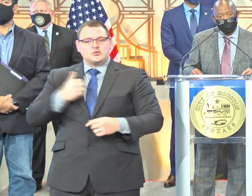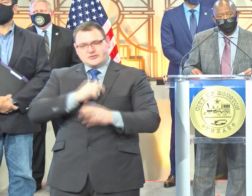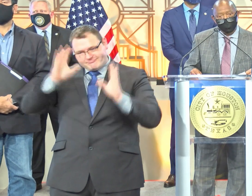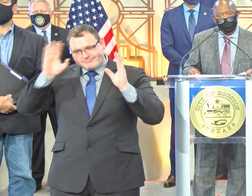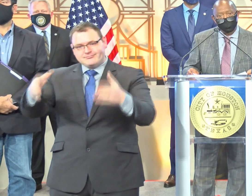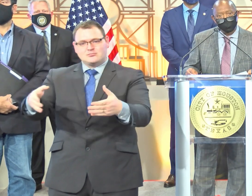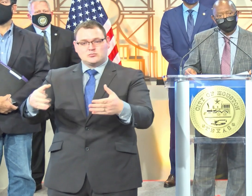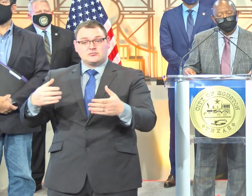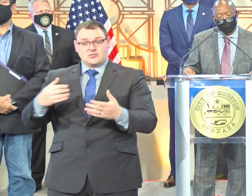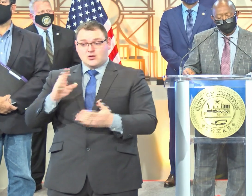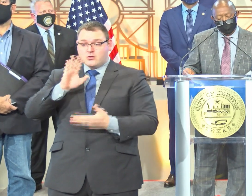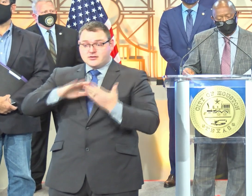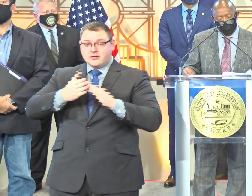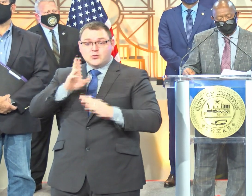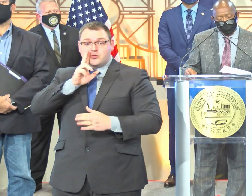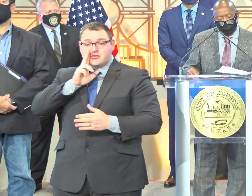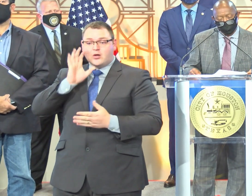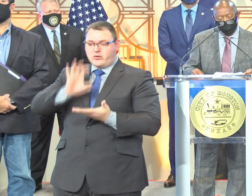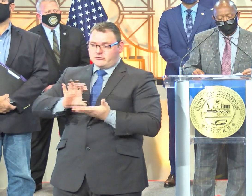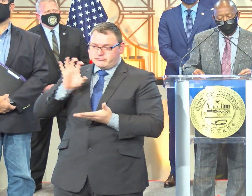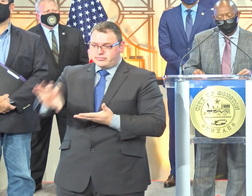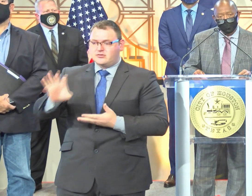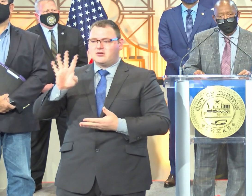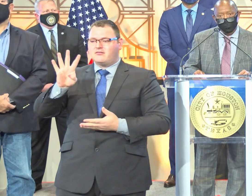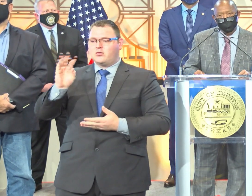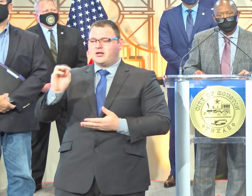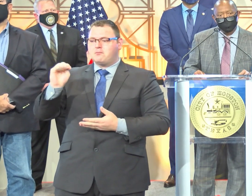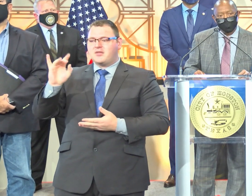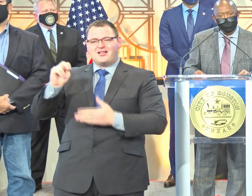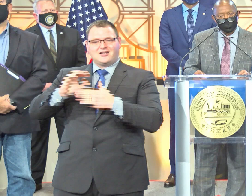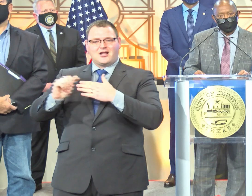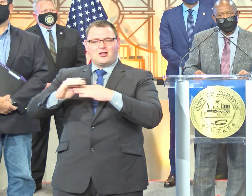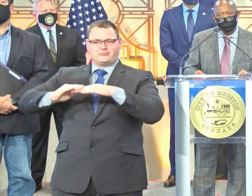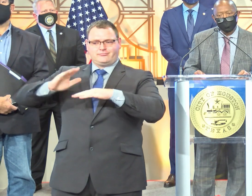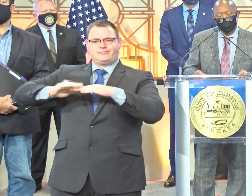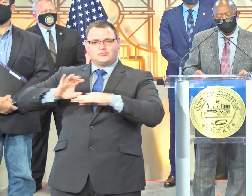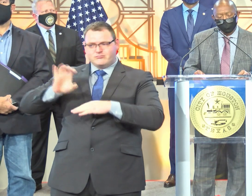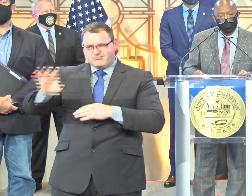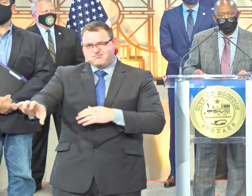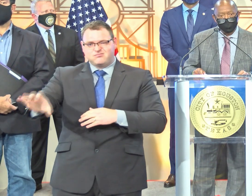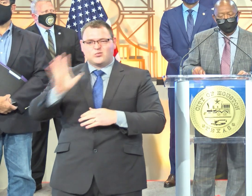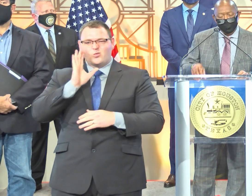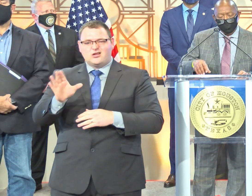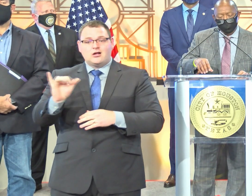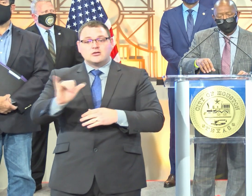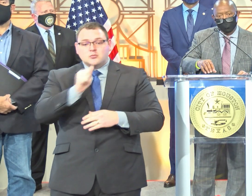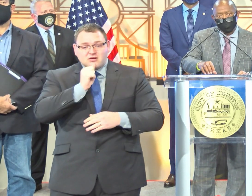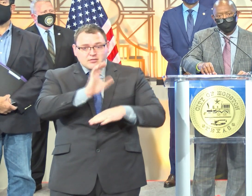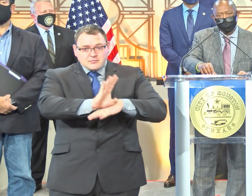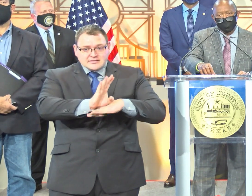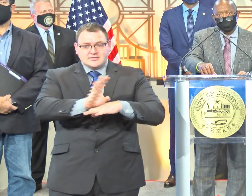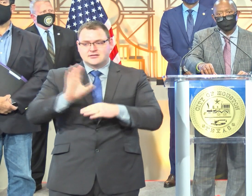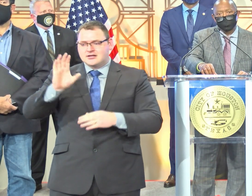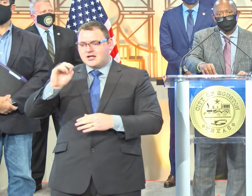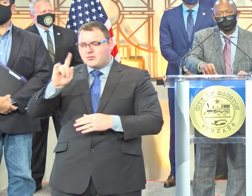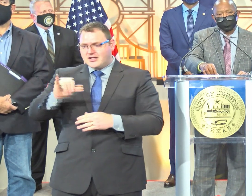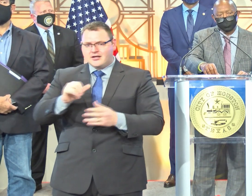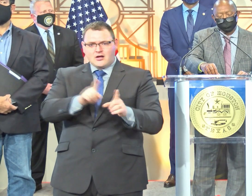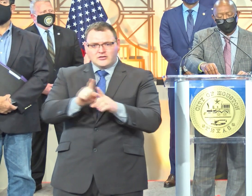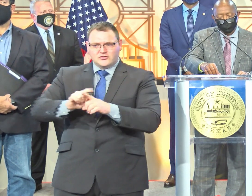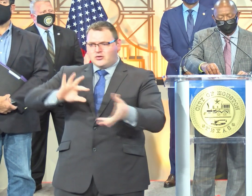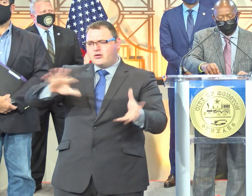for in Houston and Harris County, we operate under the mantra, either we go big or we go home, and then if we go home,